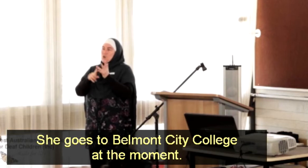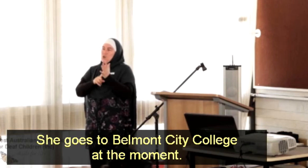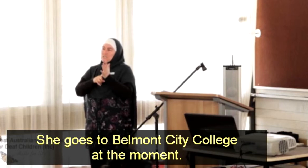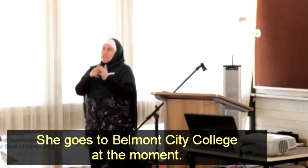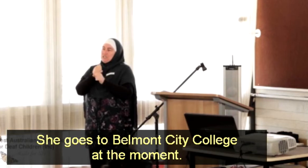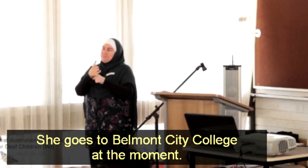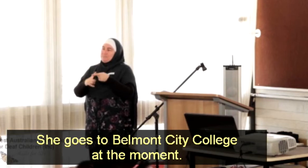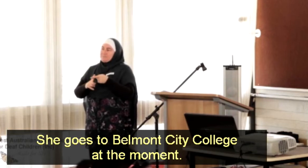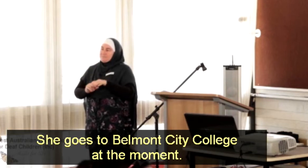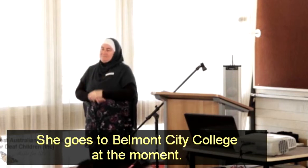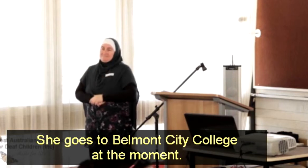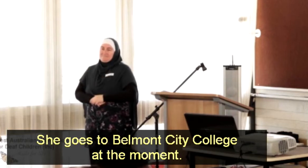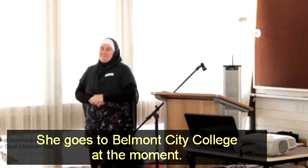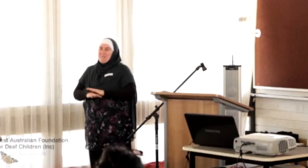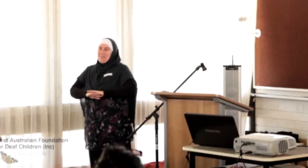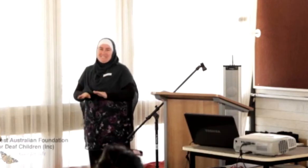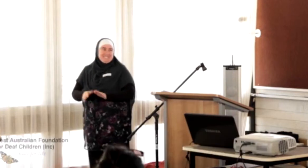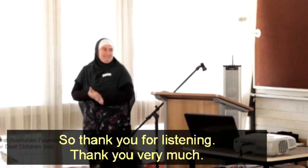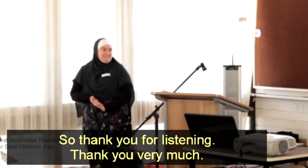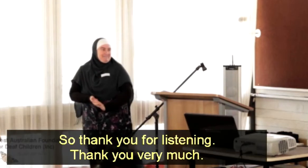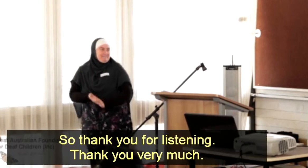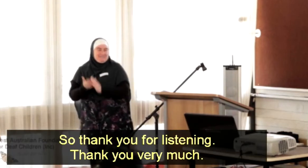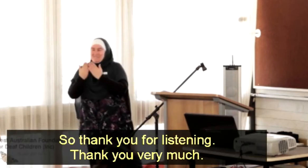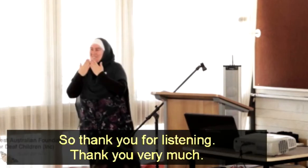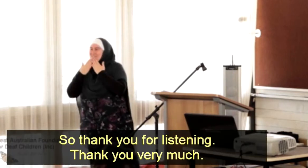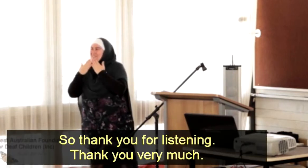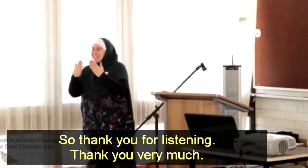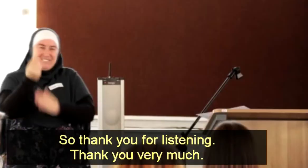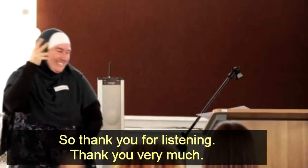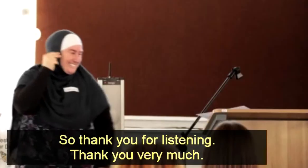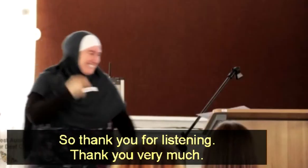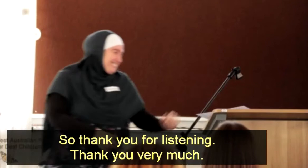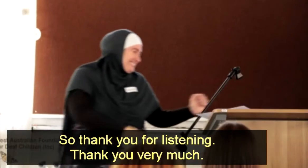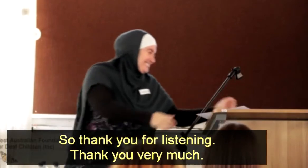City College at the moment. So thank you for listening. Thank you very much.